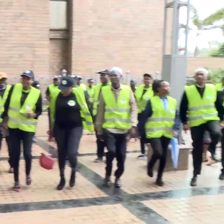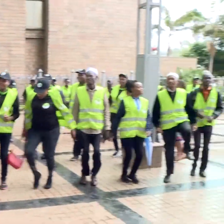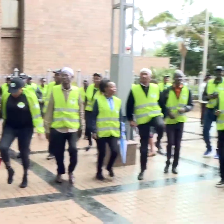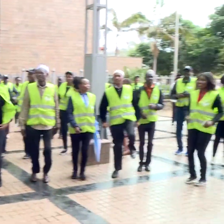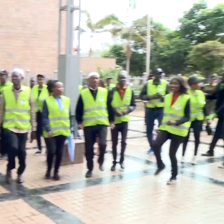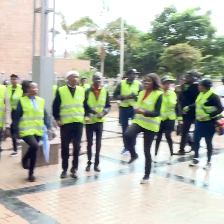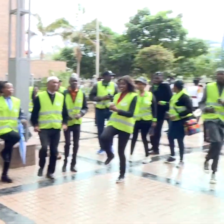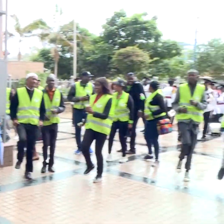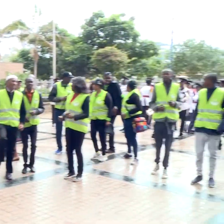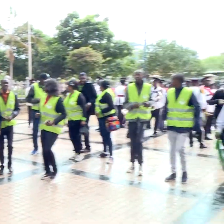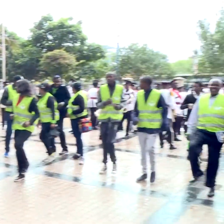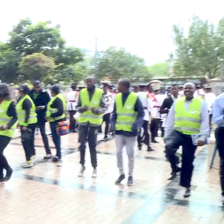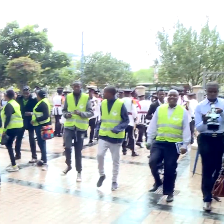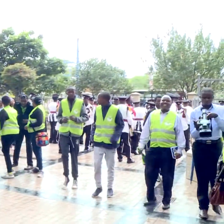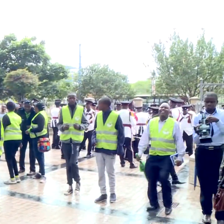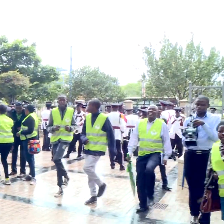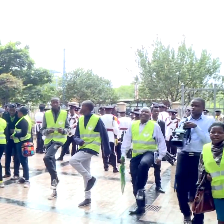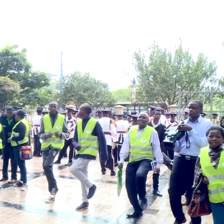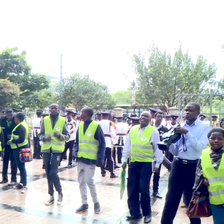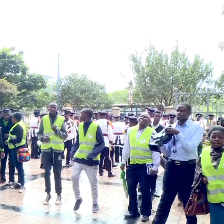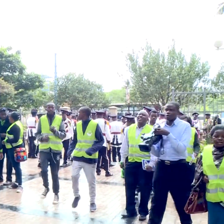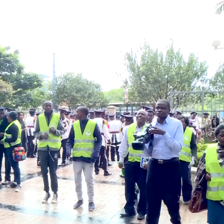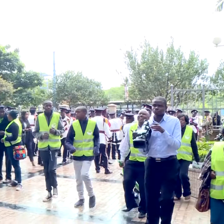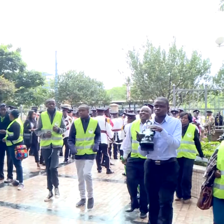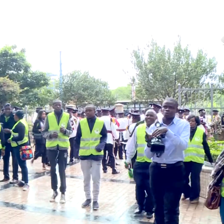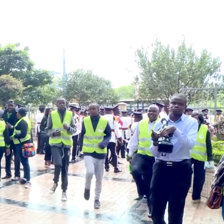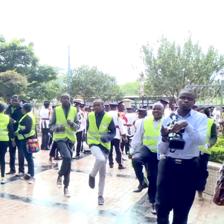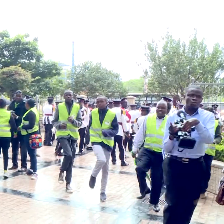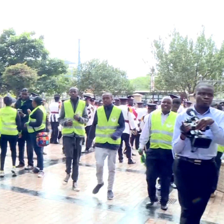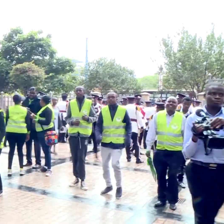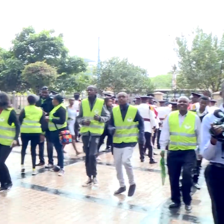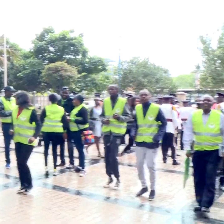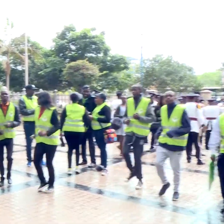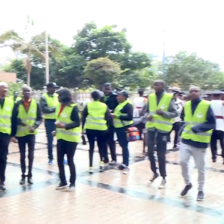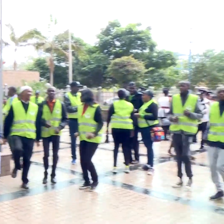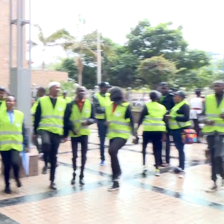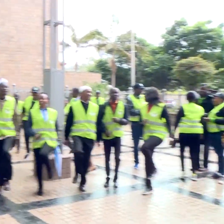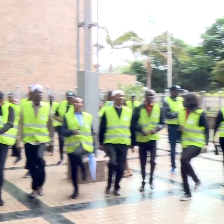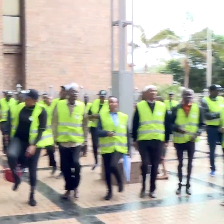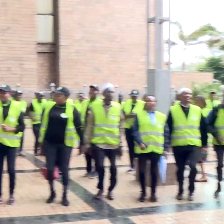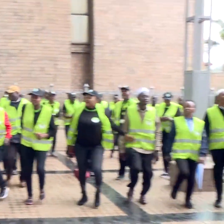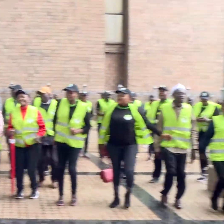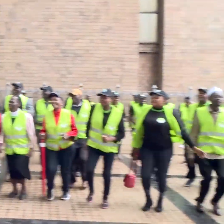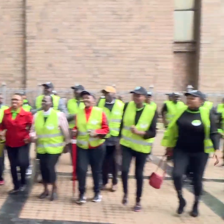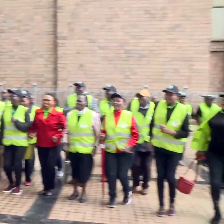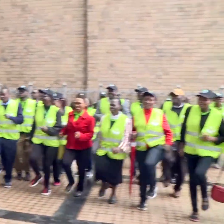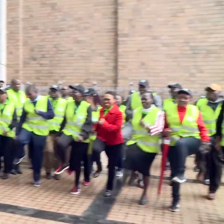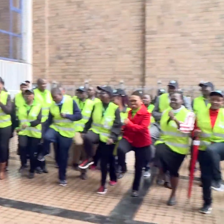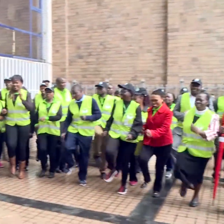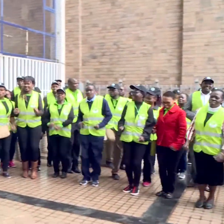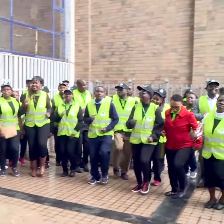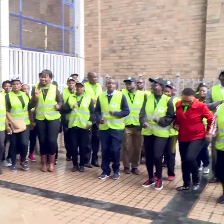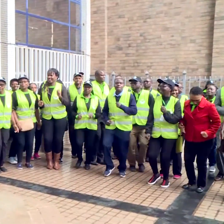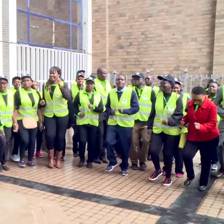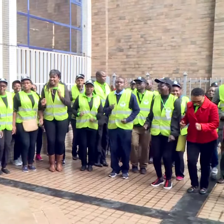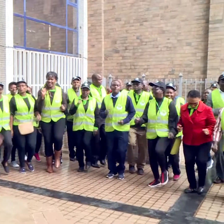Insano. Nataka insano. Sound kumasha. Iko njano. Left,